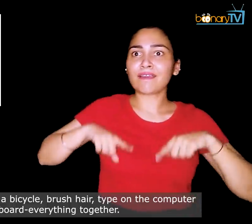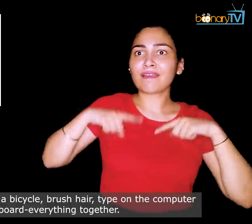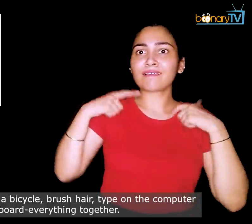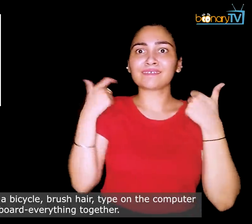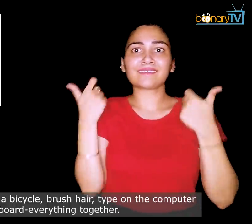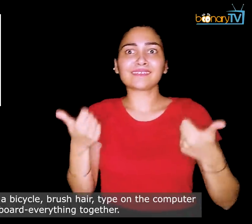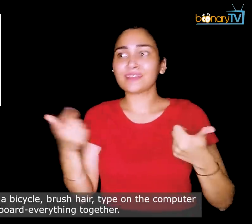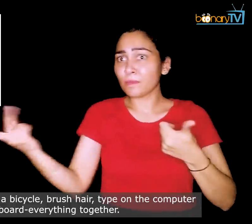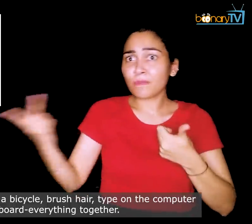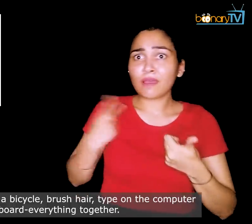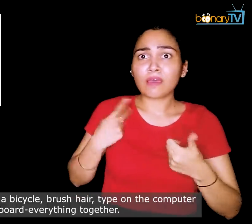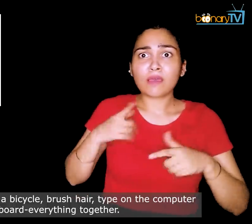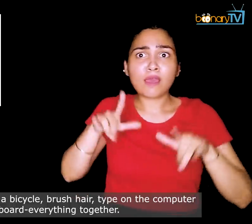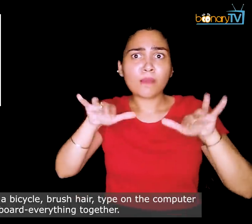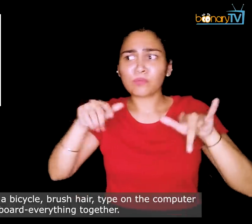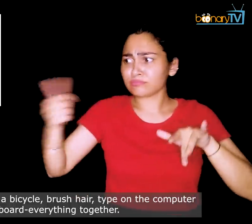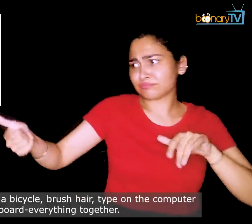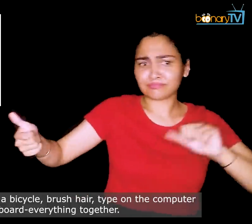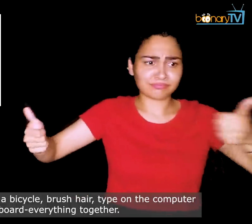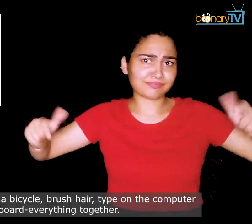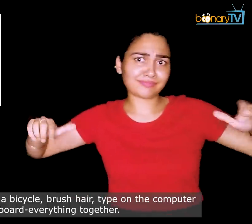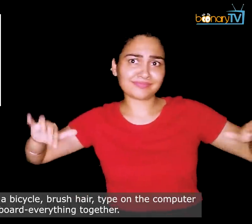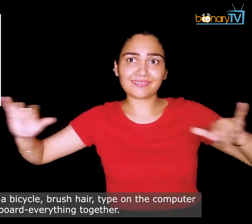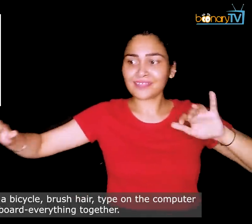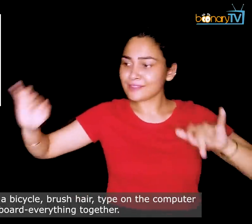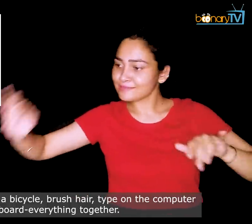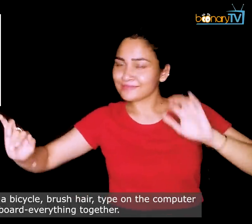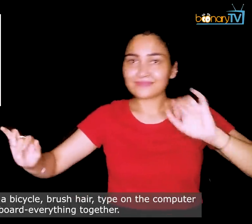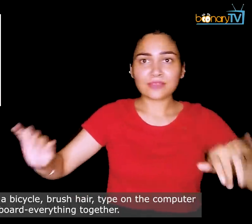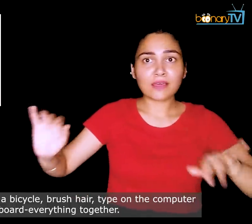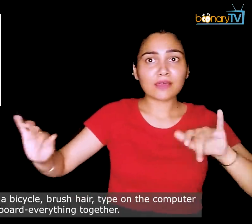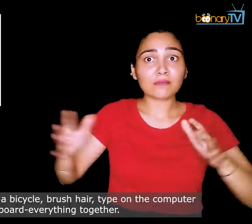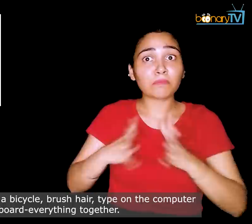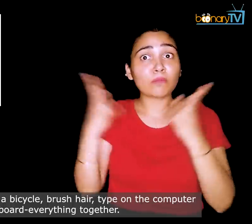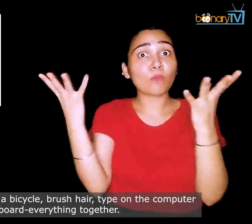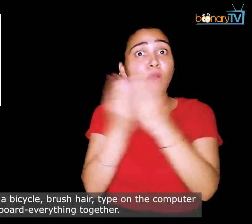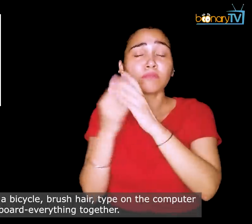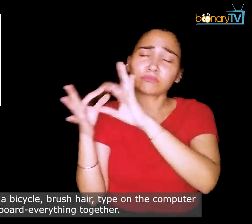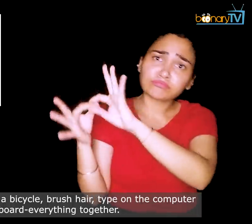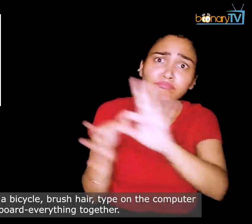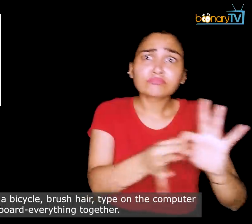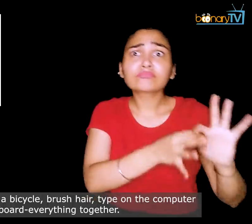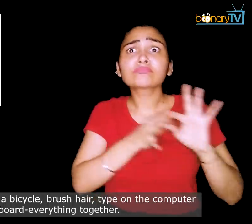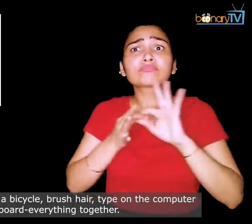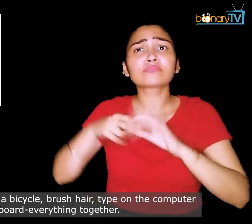type on the computer keyboard, everything together.